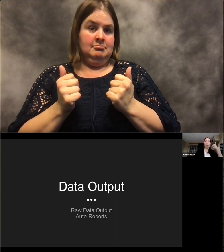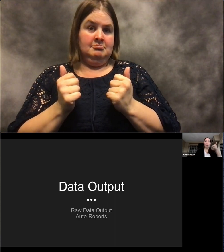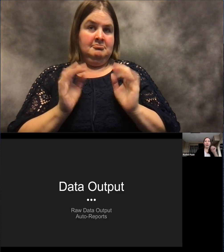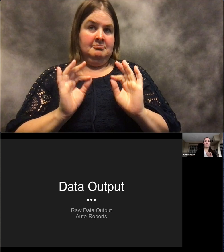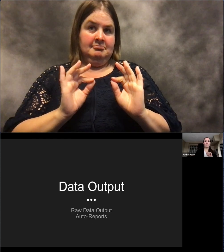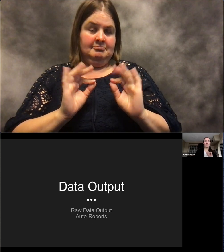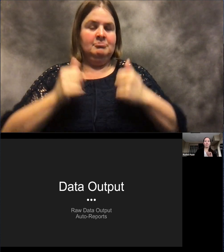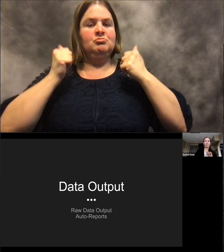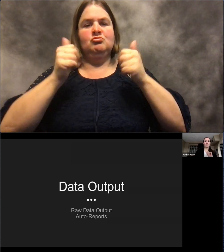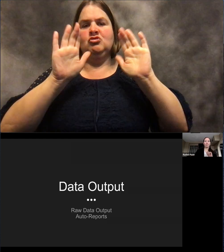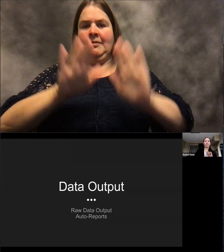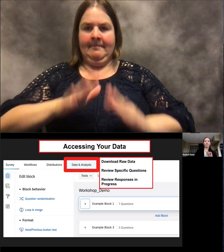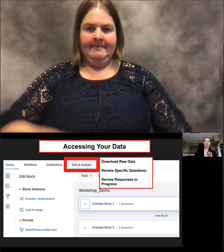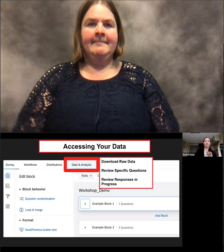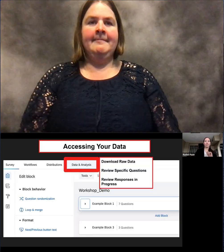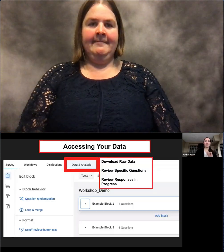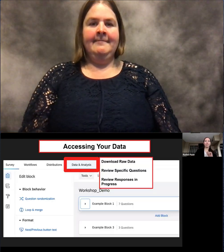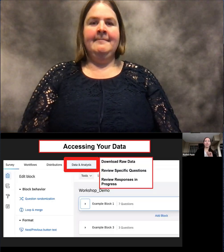Great.